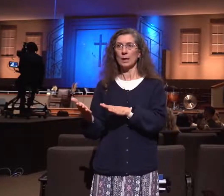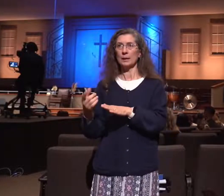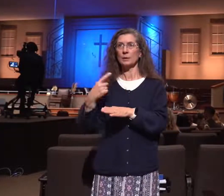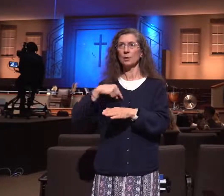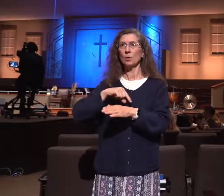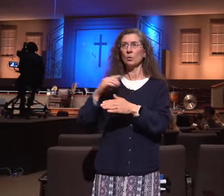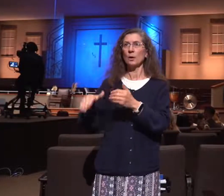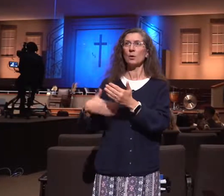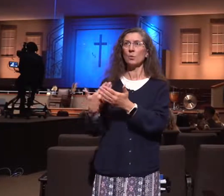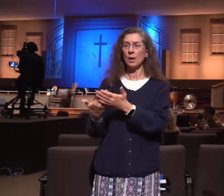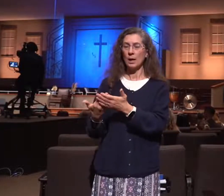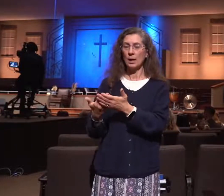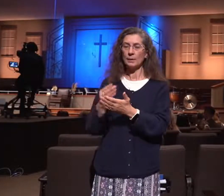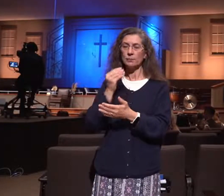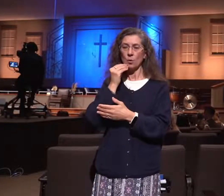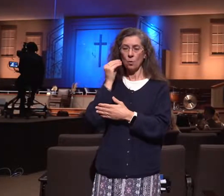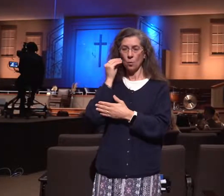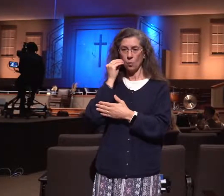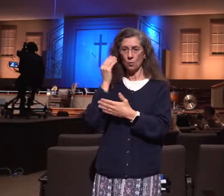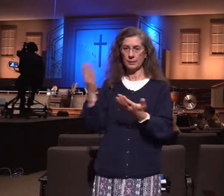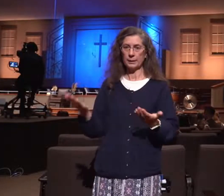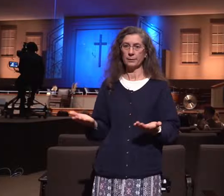early. And